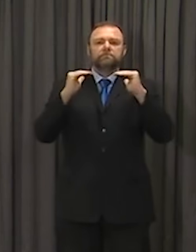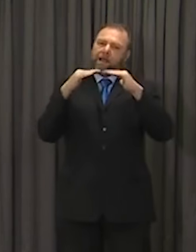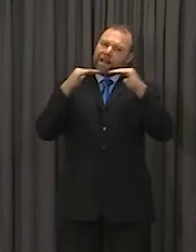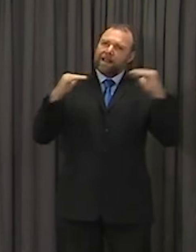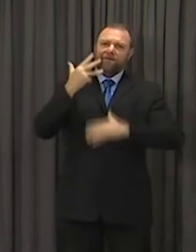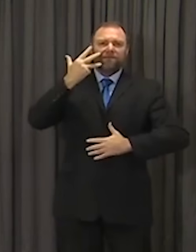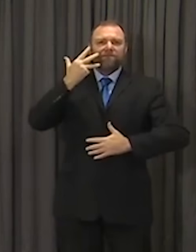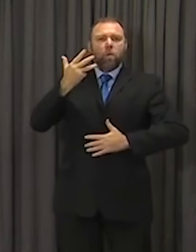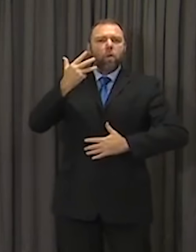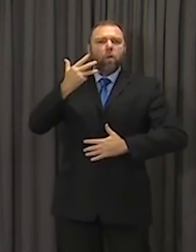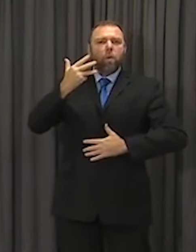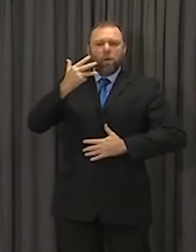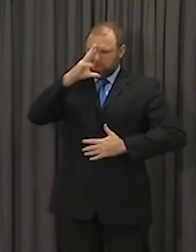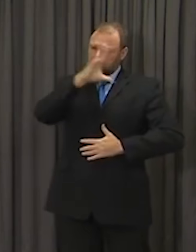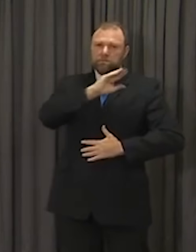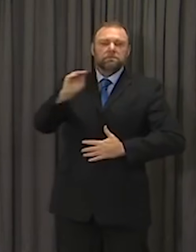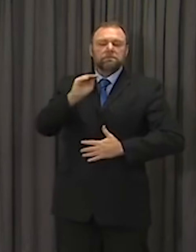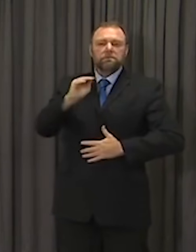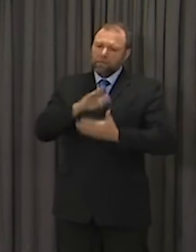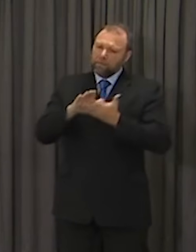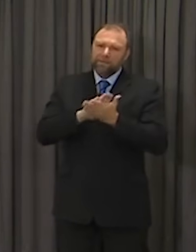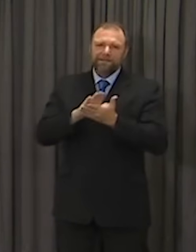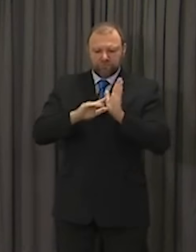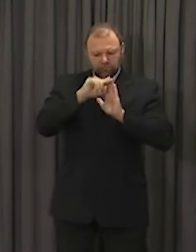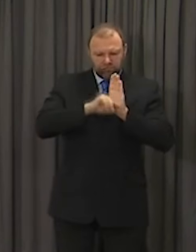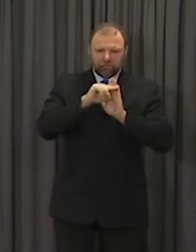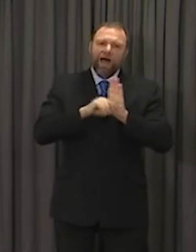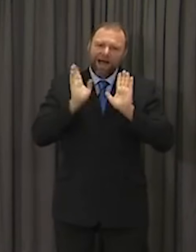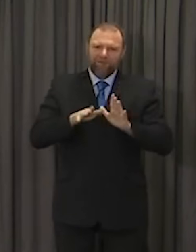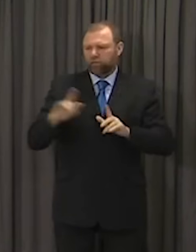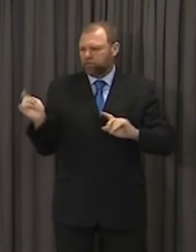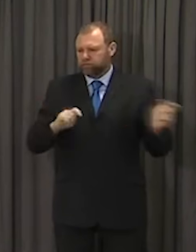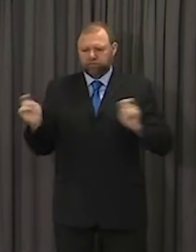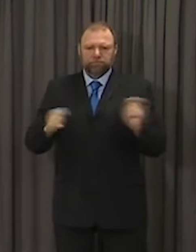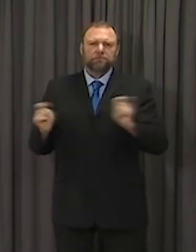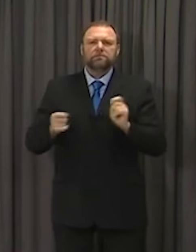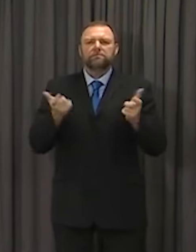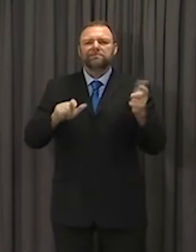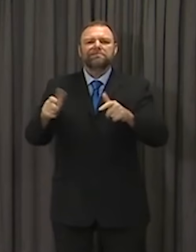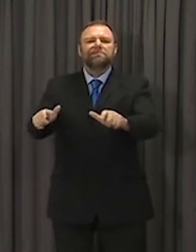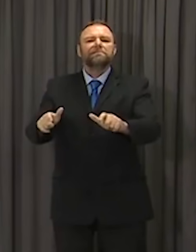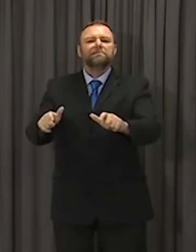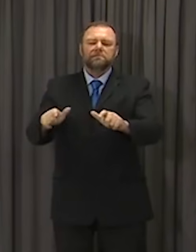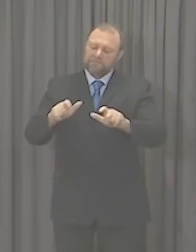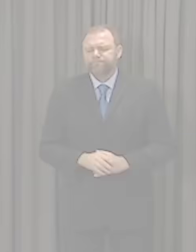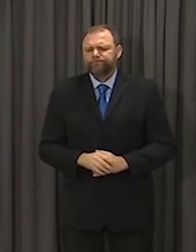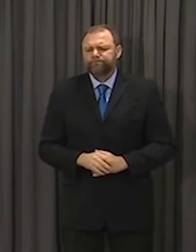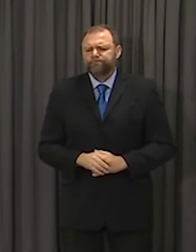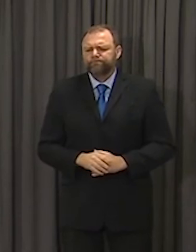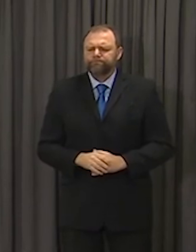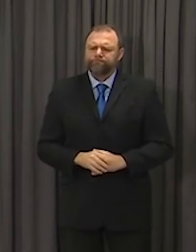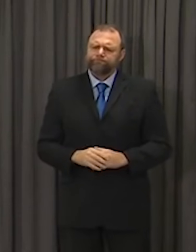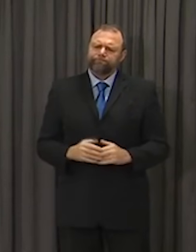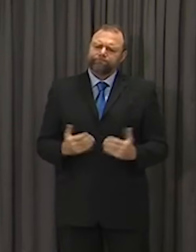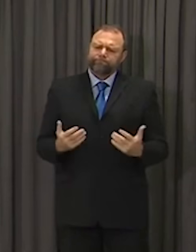tighten the restrictions to control the spread of coronavirus and save lives. This has